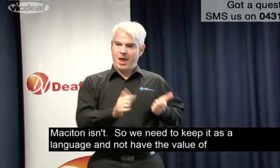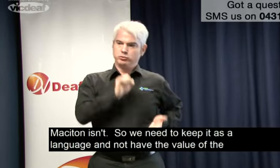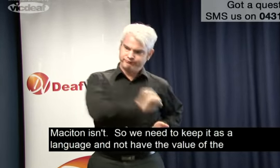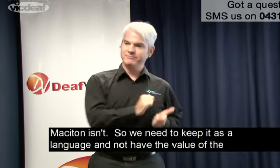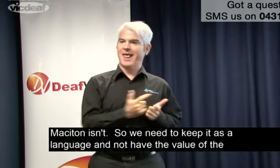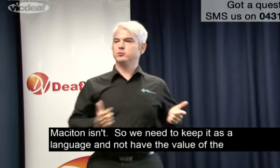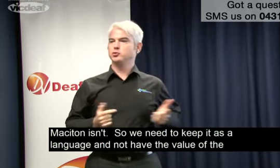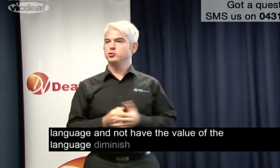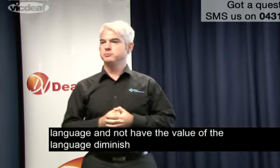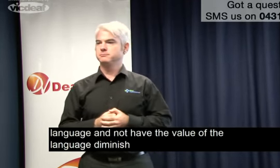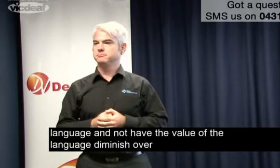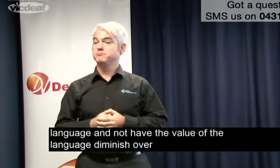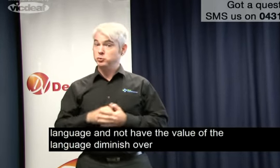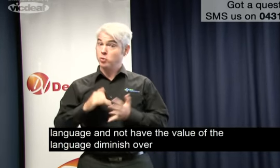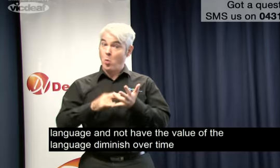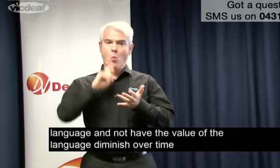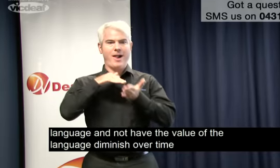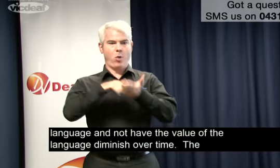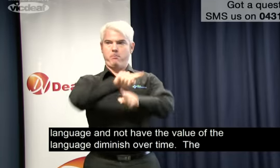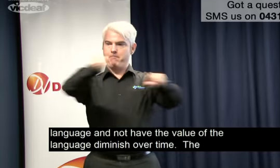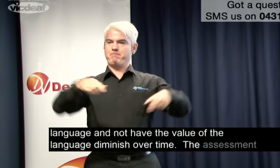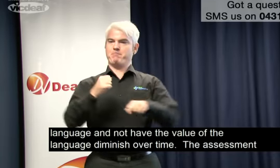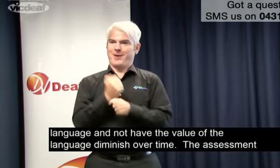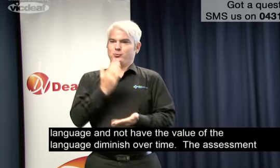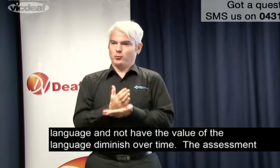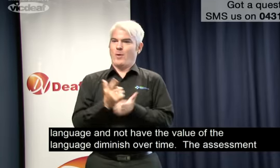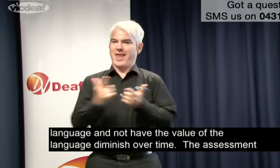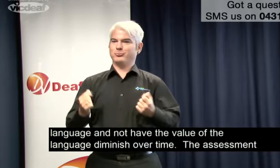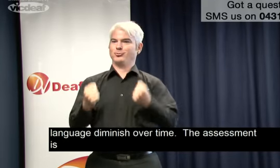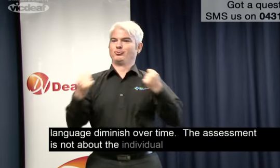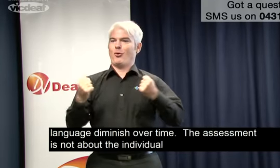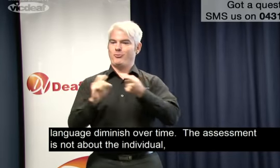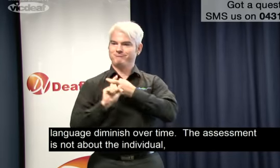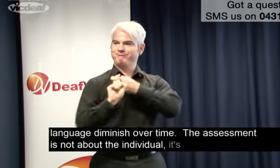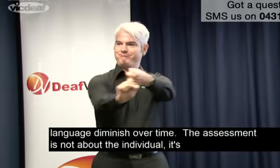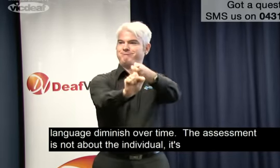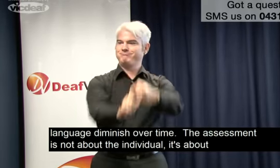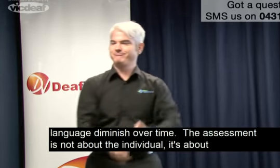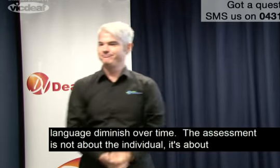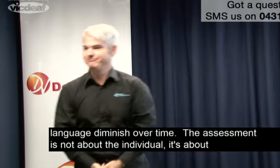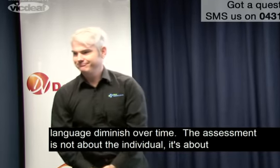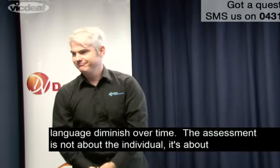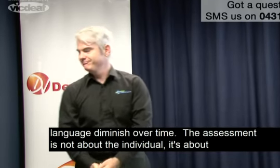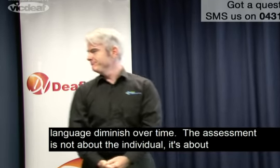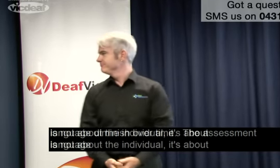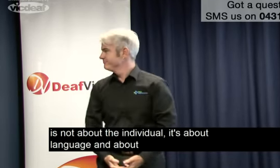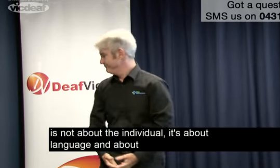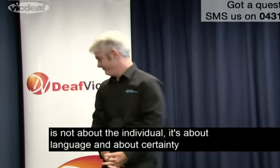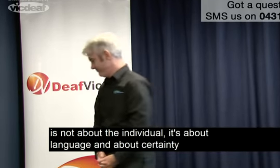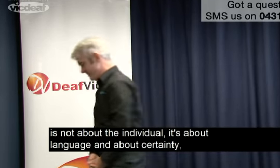the language and preserving the language. And that will certainly assist us ensuring that the language maintains and